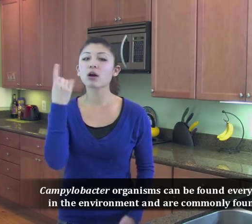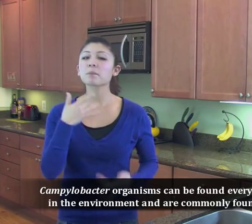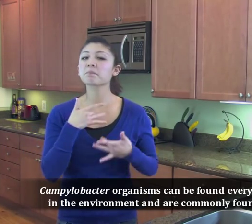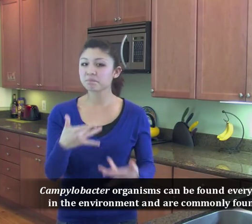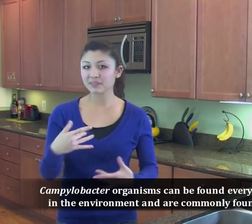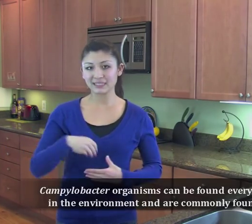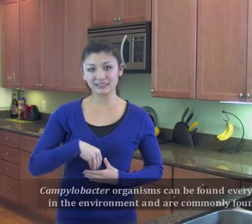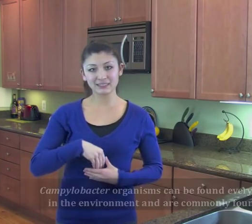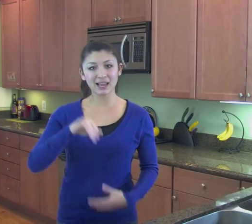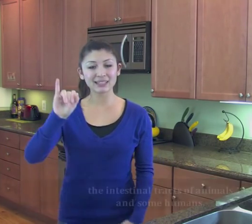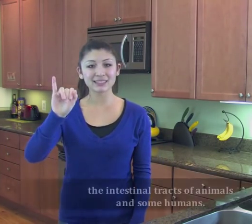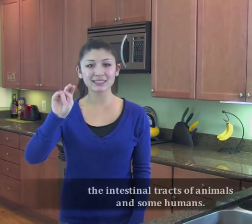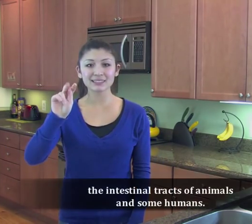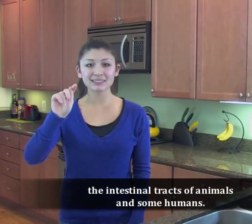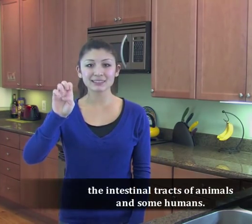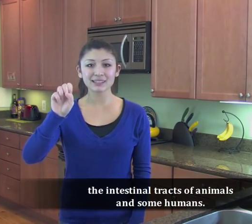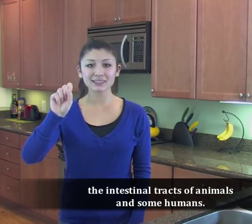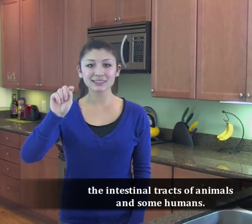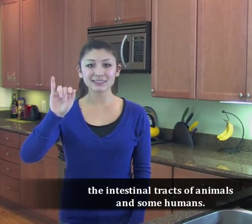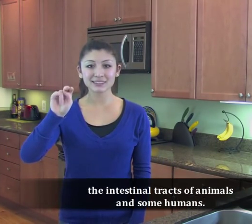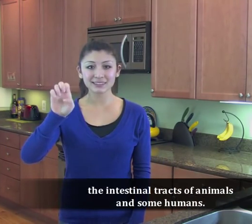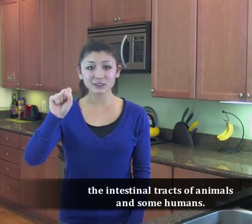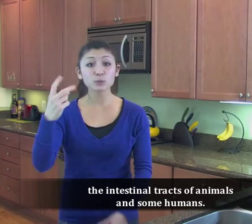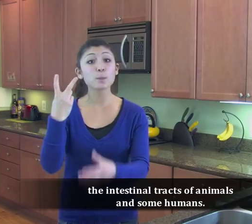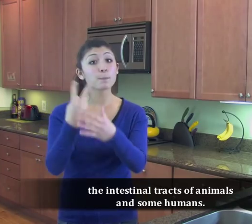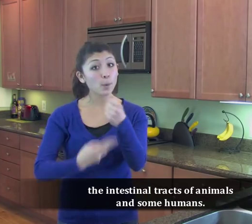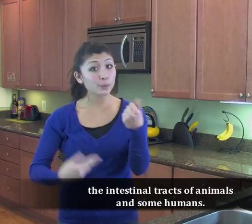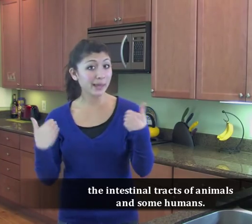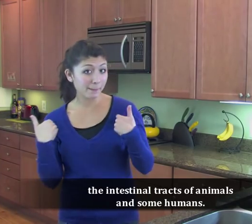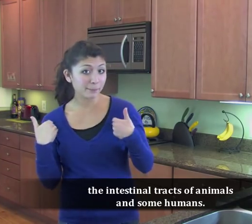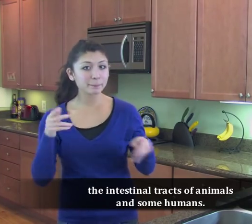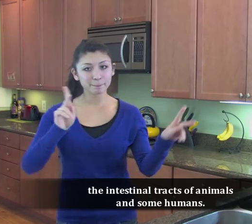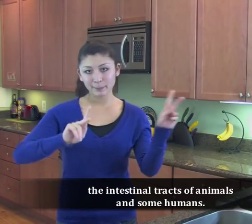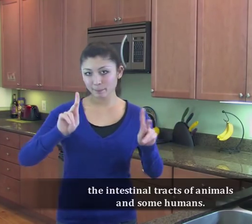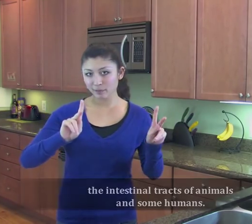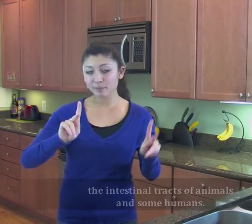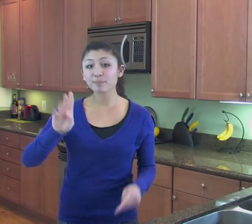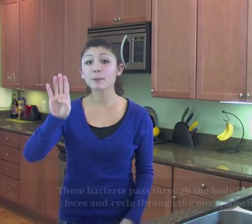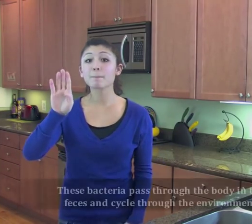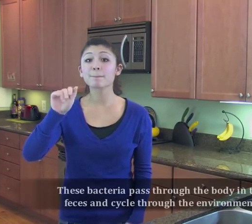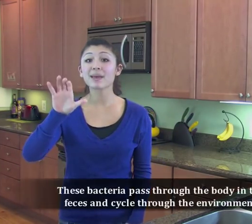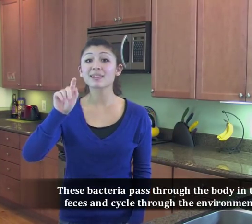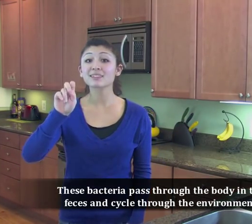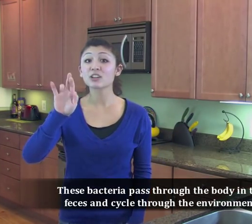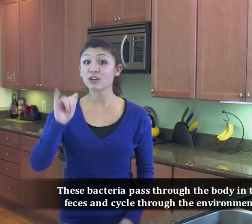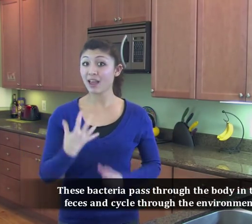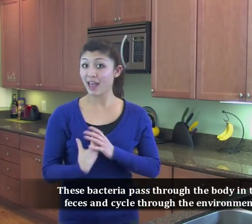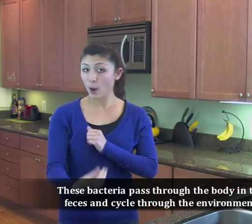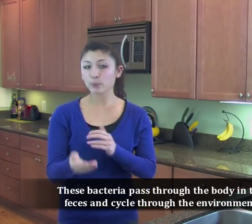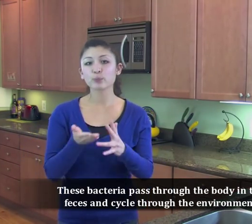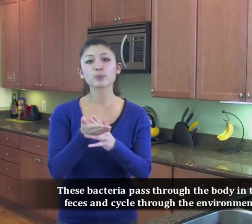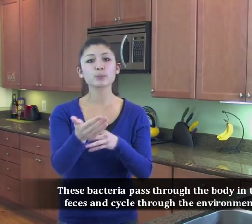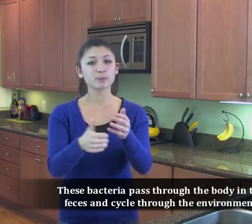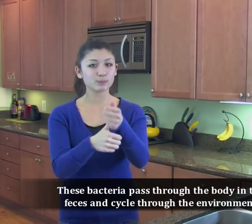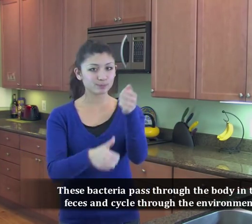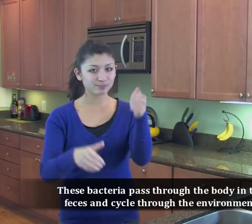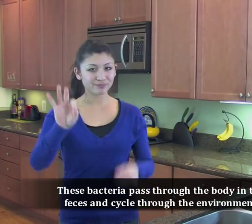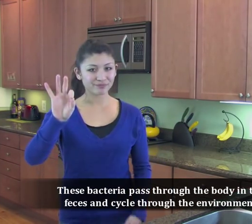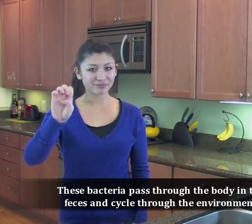environment and are commonly found in the intestinal tracts of animals and some humans. These bacteria pass through the body in